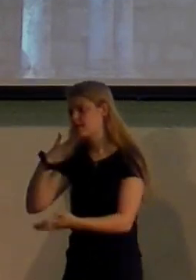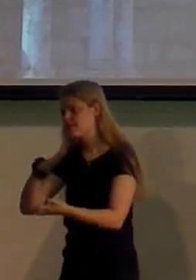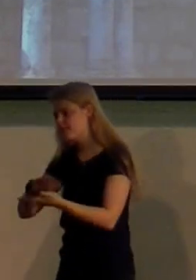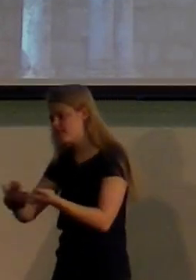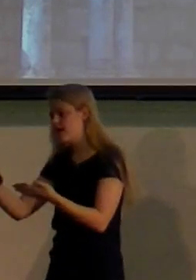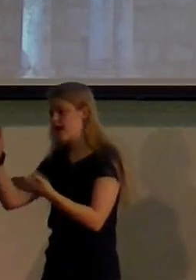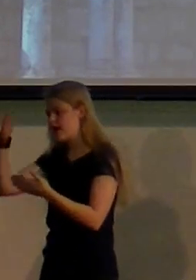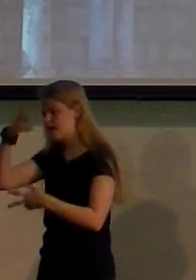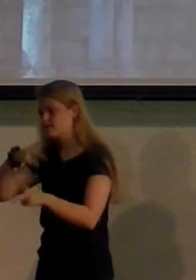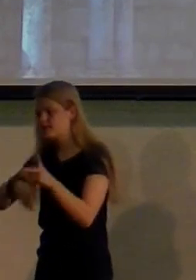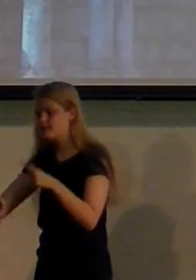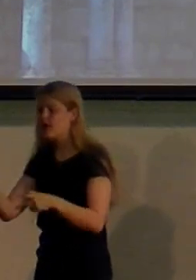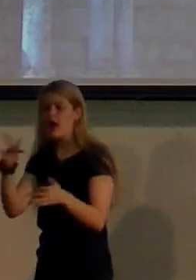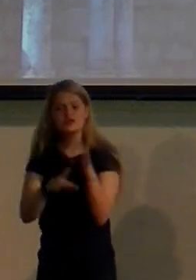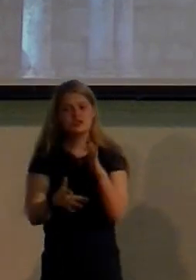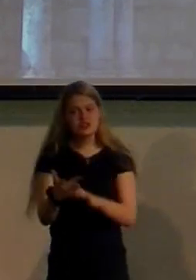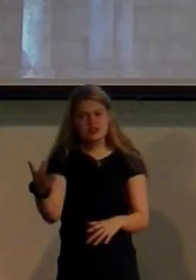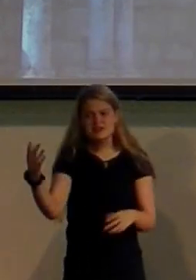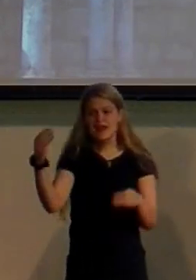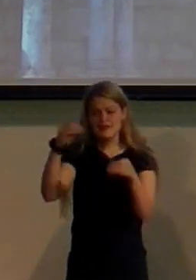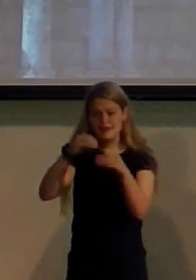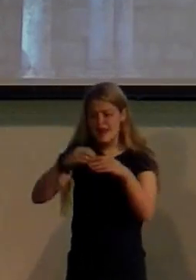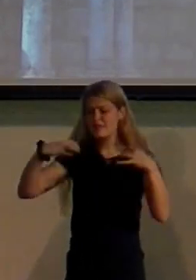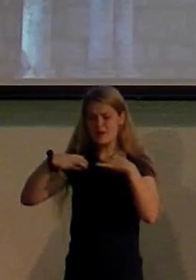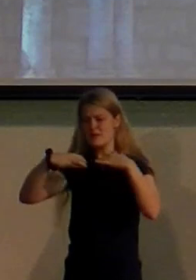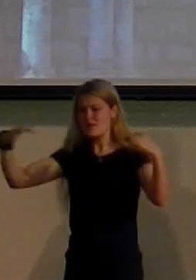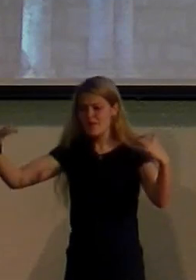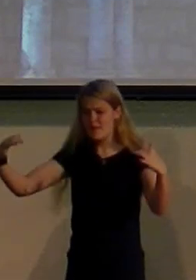And Jesus is in the crowd rubbing shoulders with them.